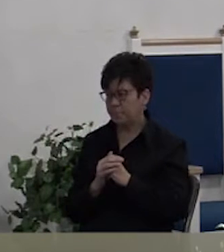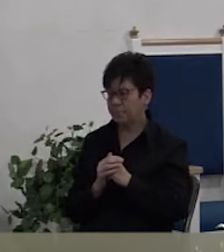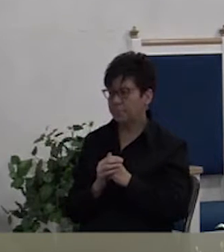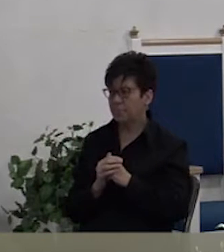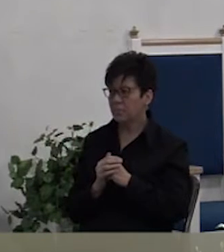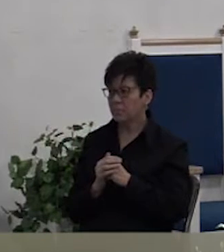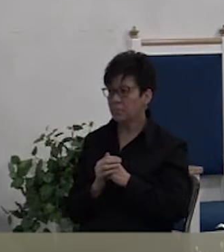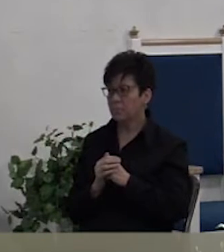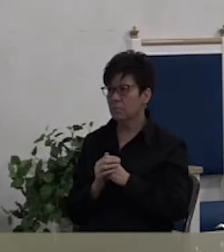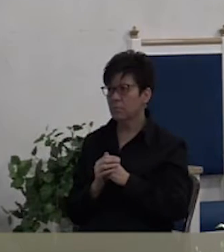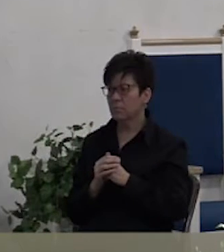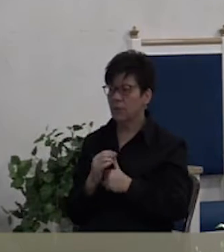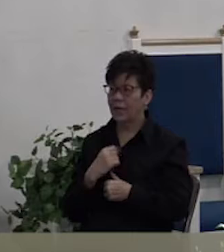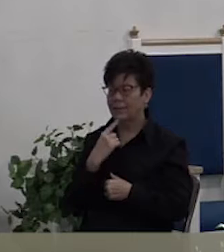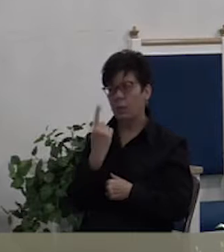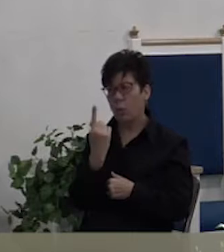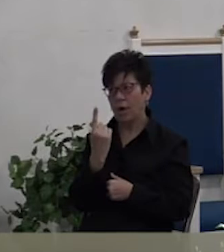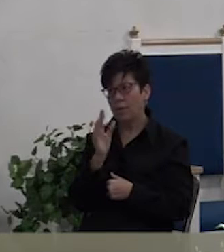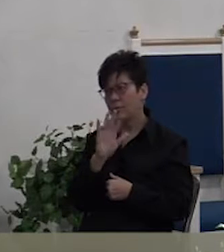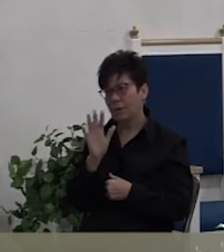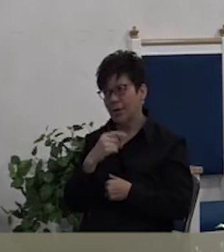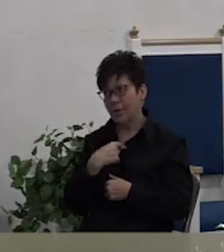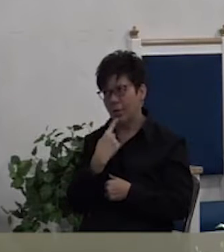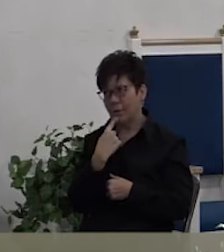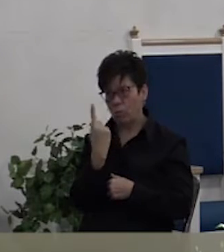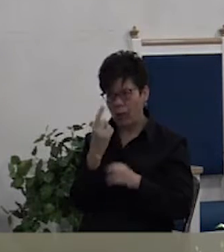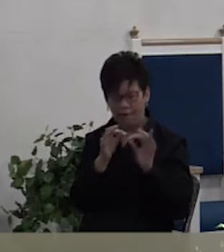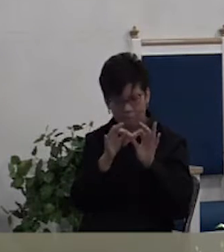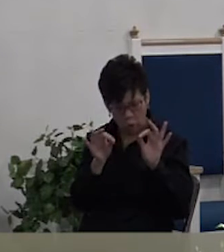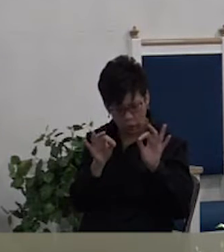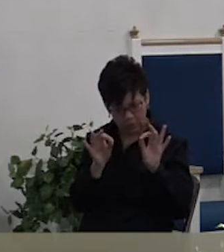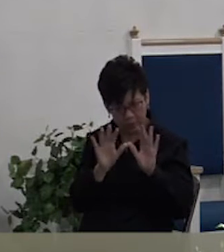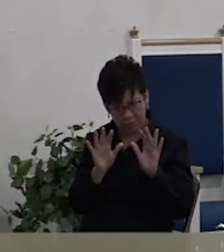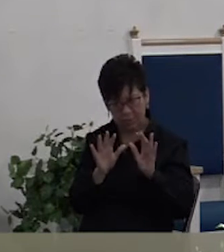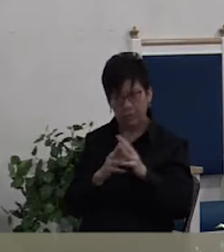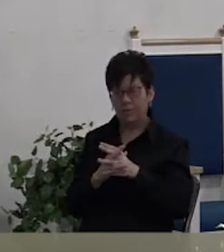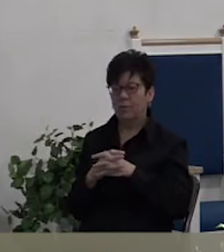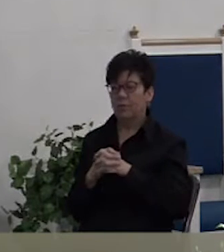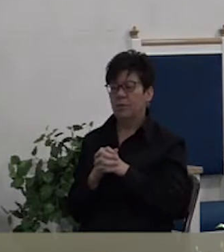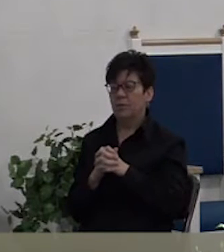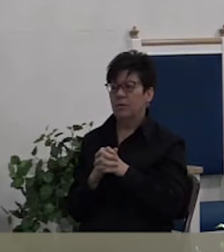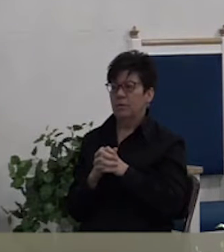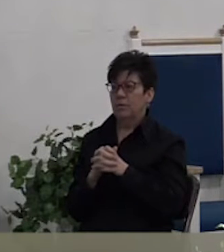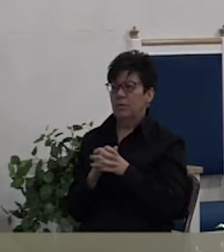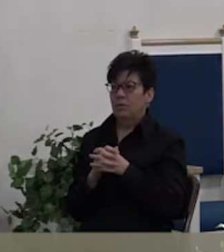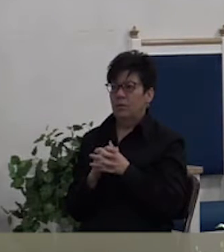I say one, but it's not just one verse.